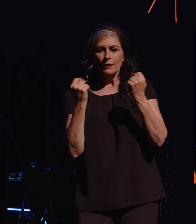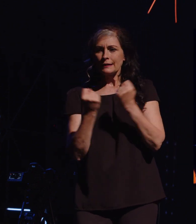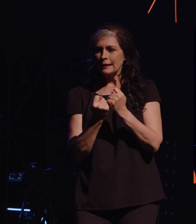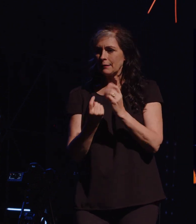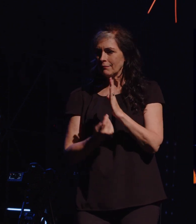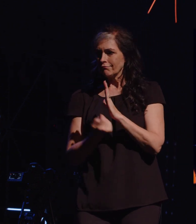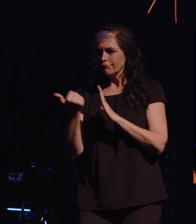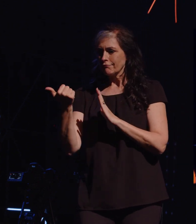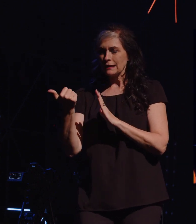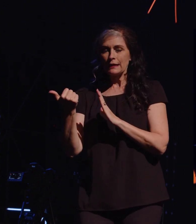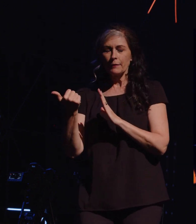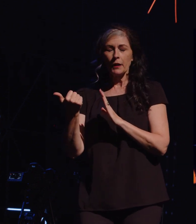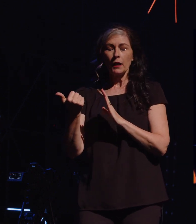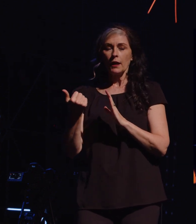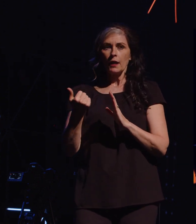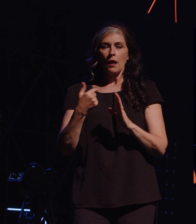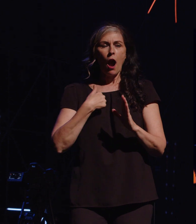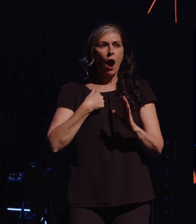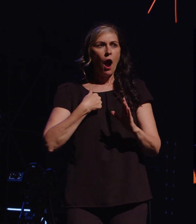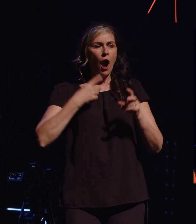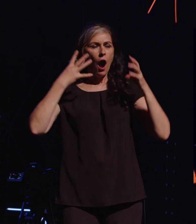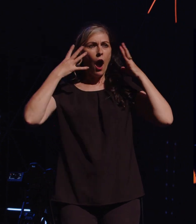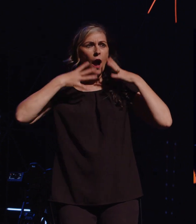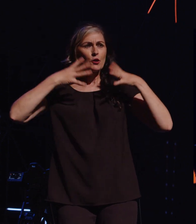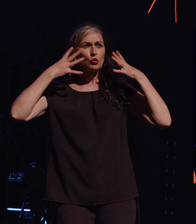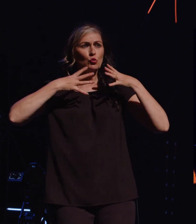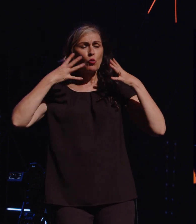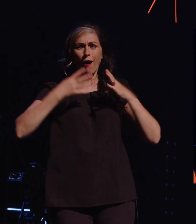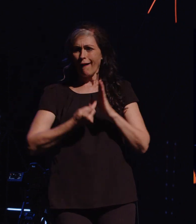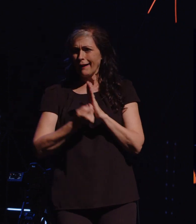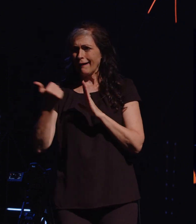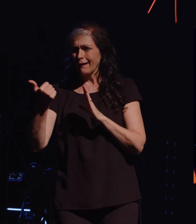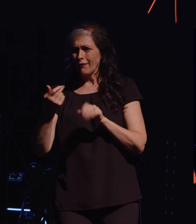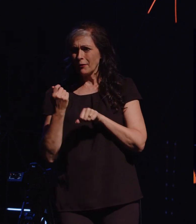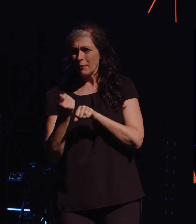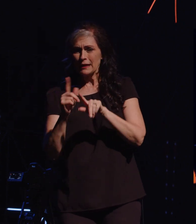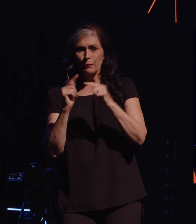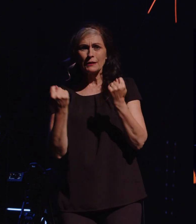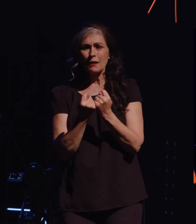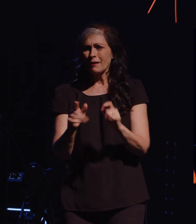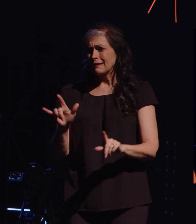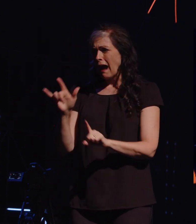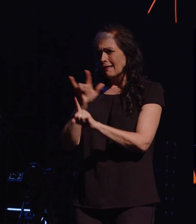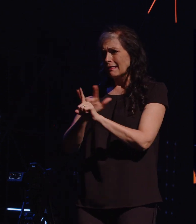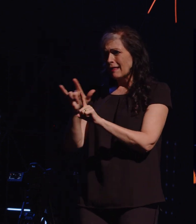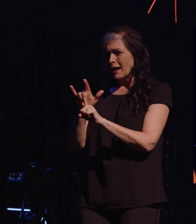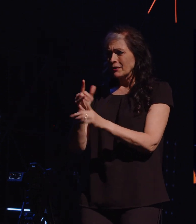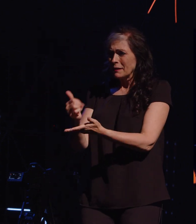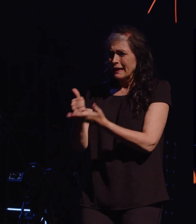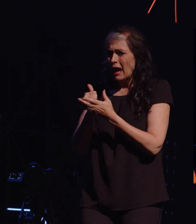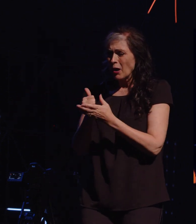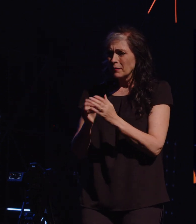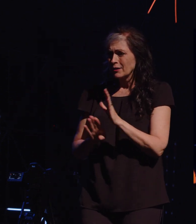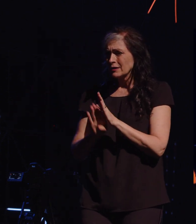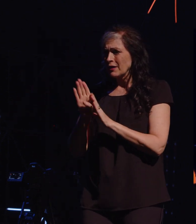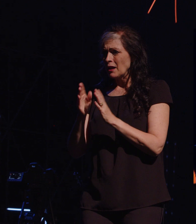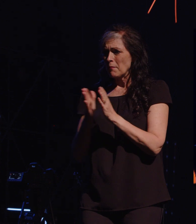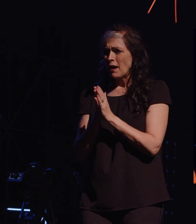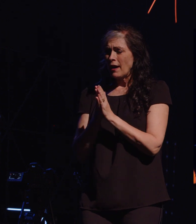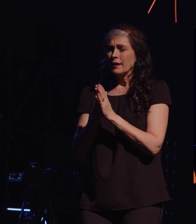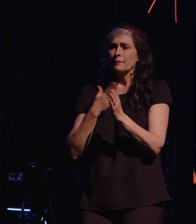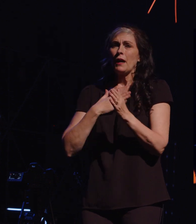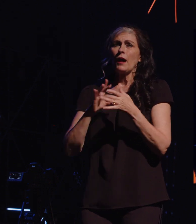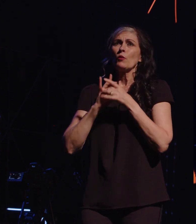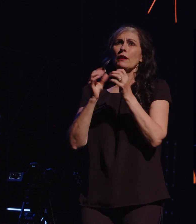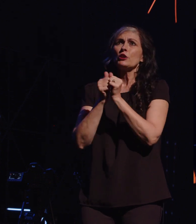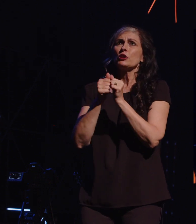cut. He said, Daniel, I cried when he got cut. Just because I loved him so much, he helped me grow in my relationship.